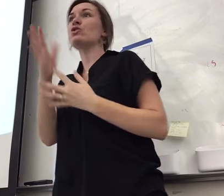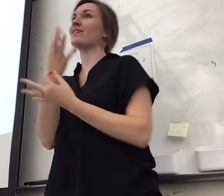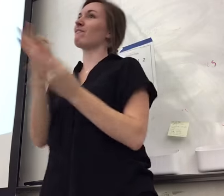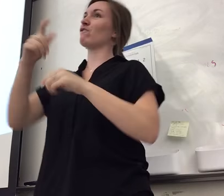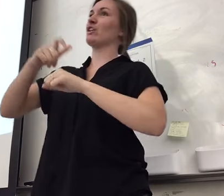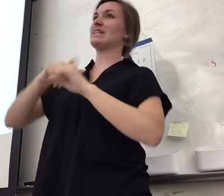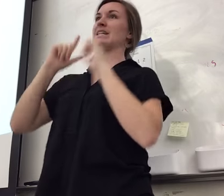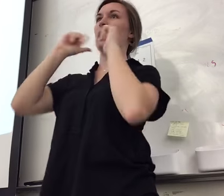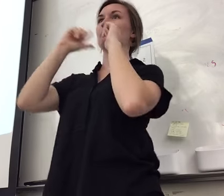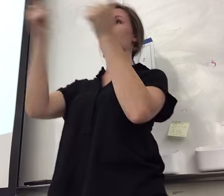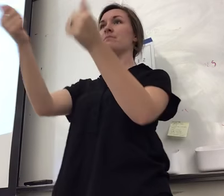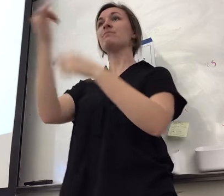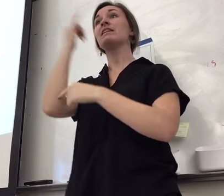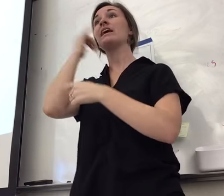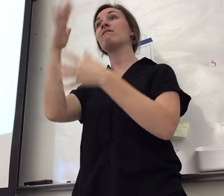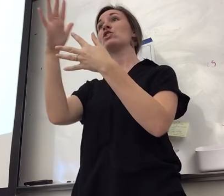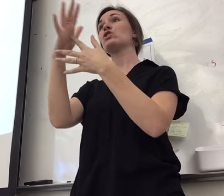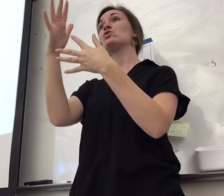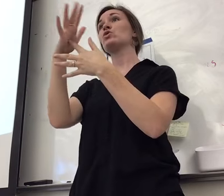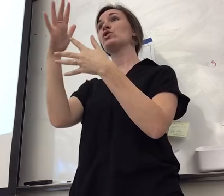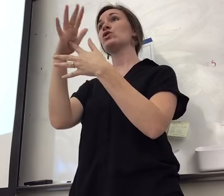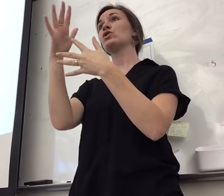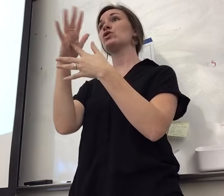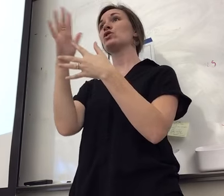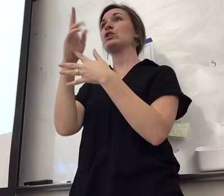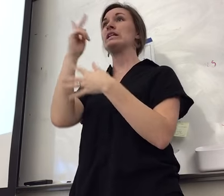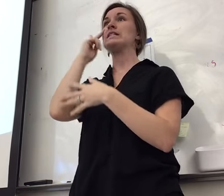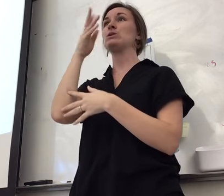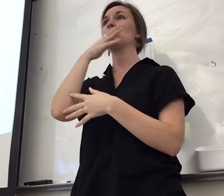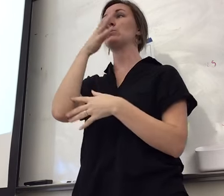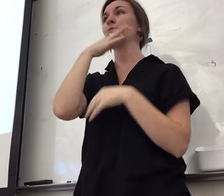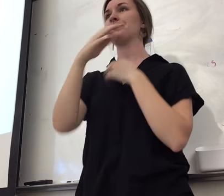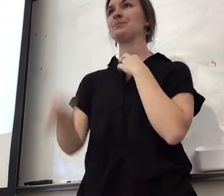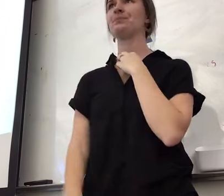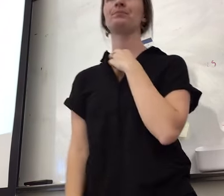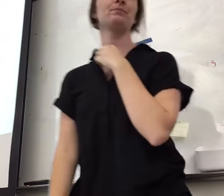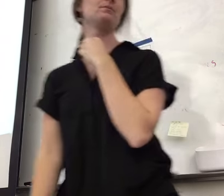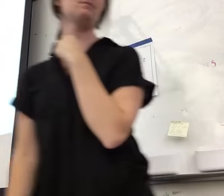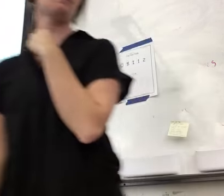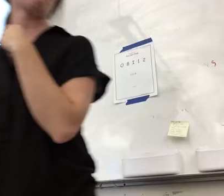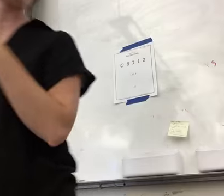But if you are a junior, we'll see you in a little bit. If you already tested